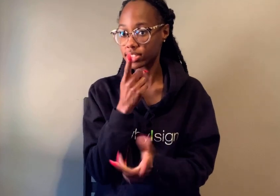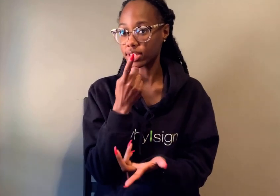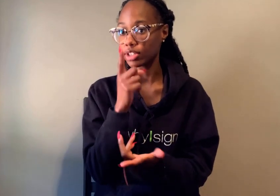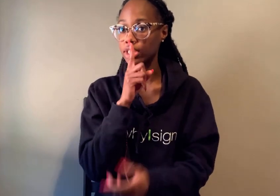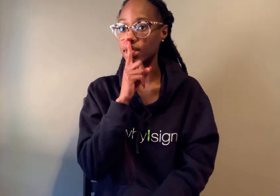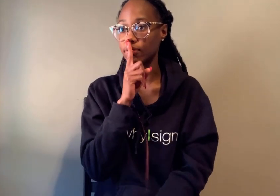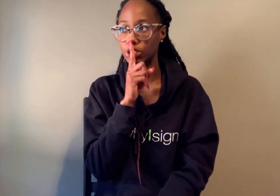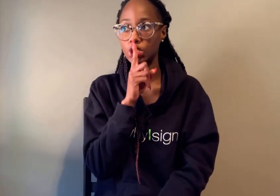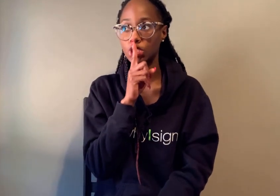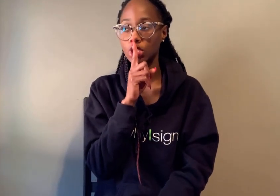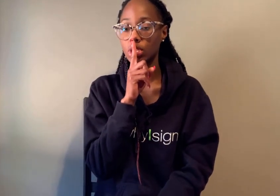literally the sign for shh.